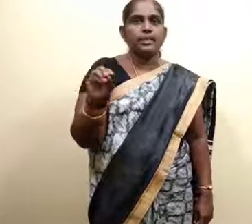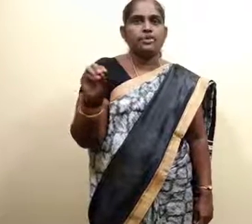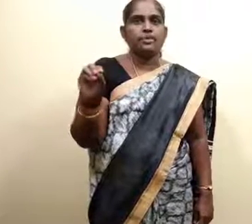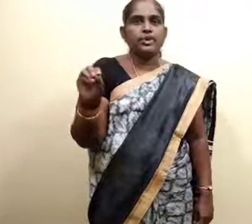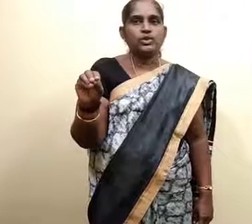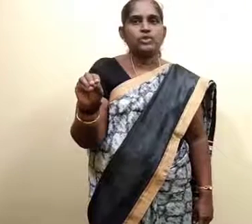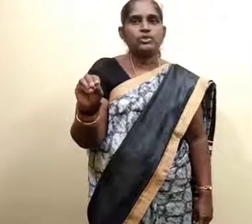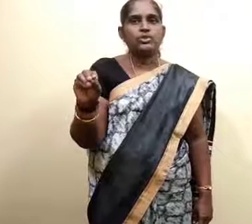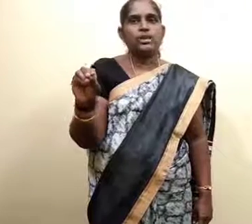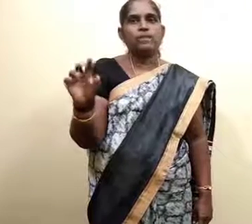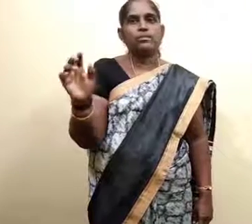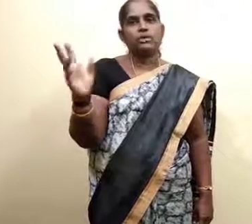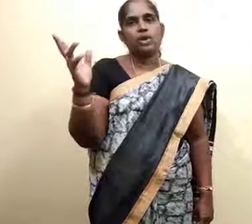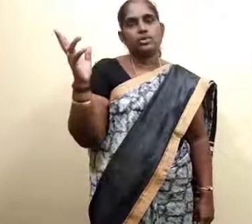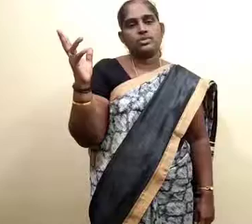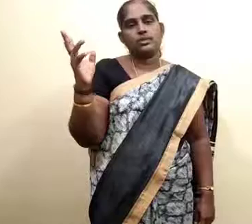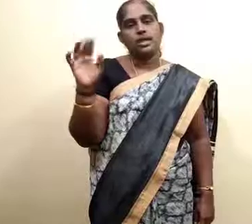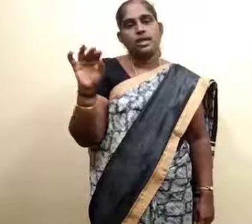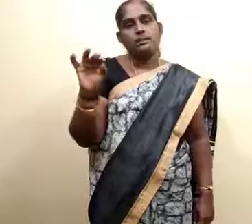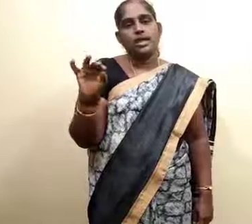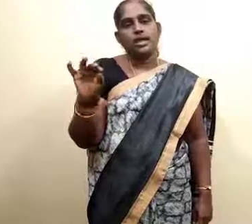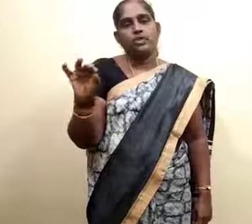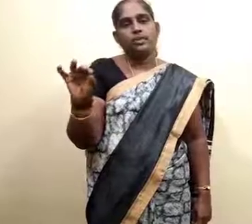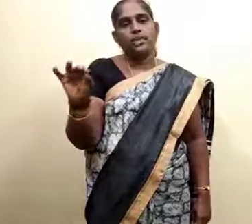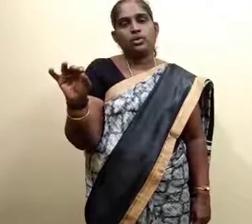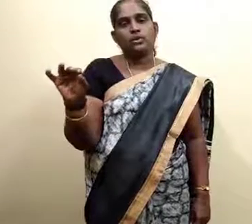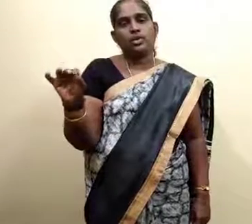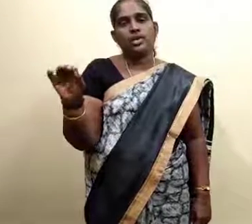began to be used in Mulhouse. In